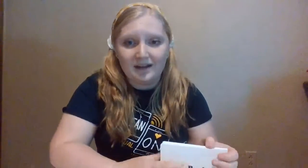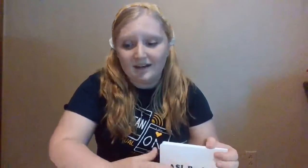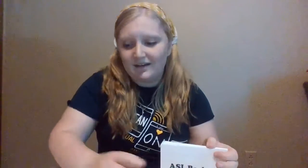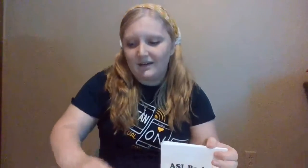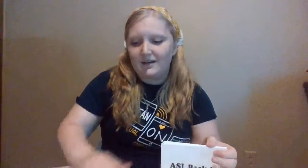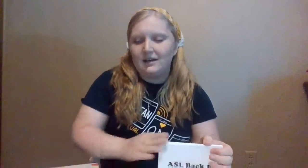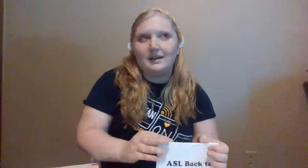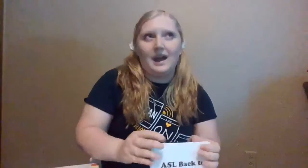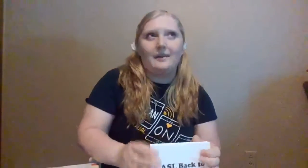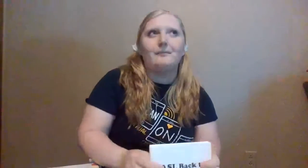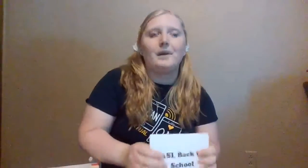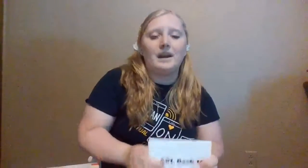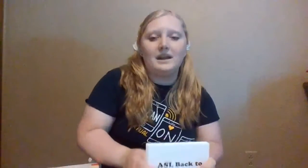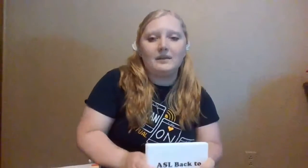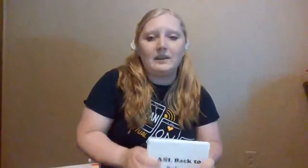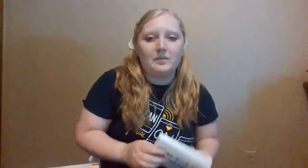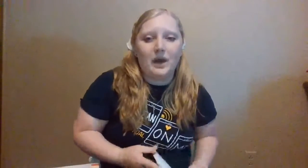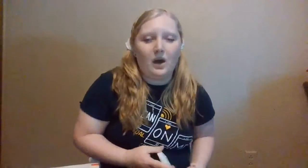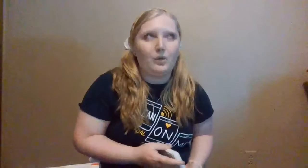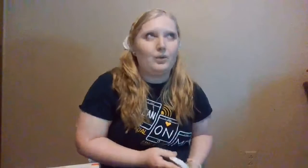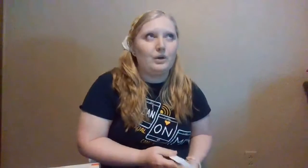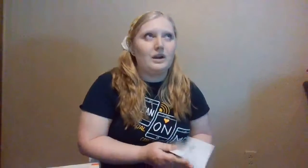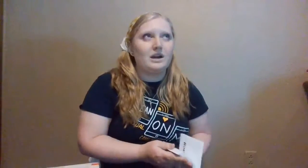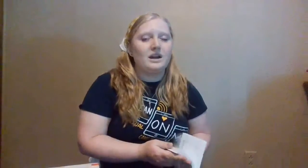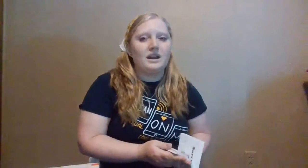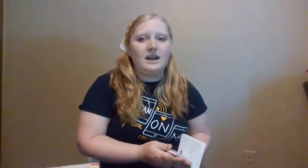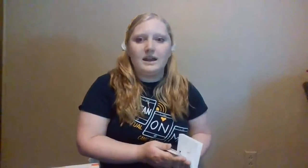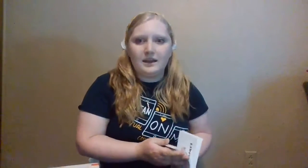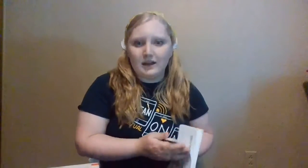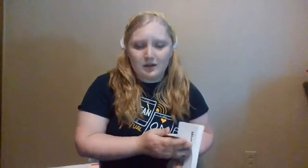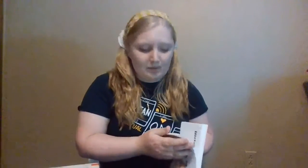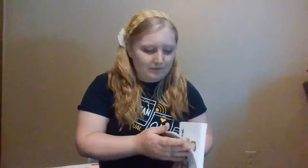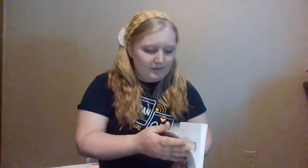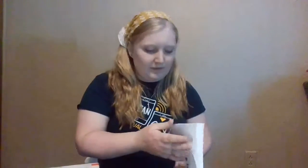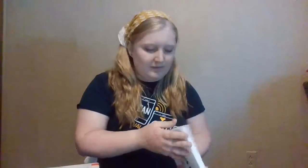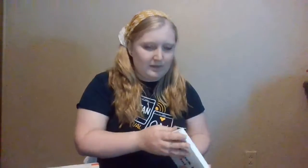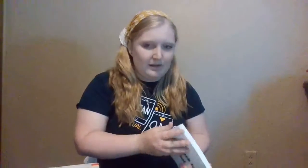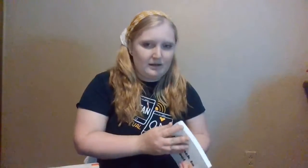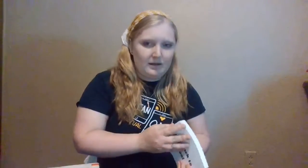done. Okay, ready? Let's pick a really good one for this one.